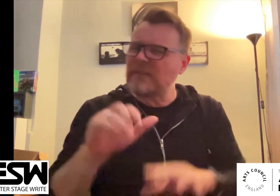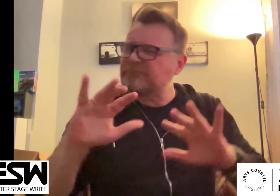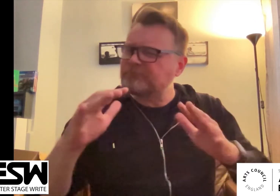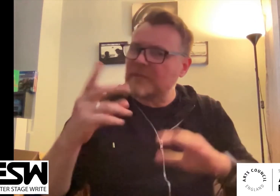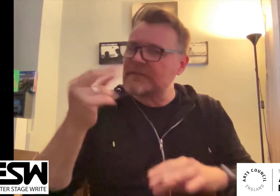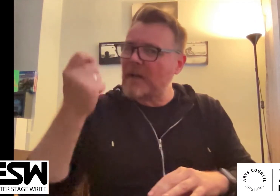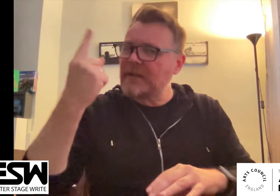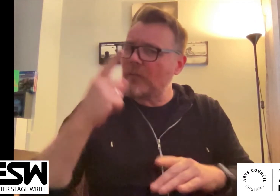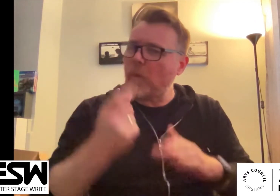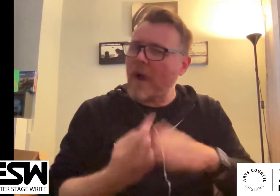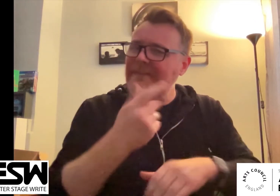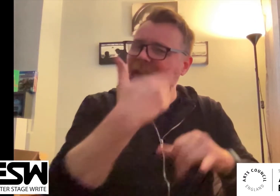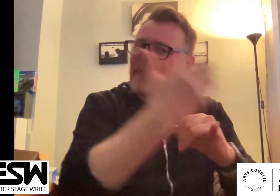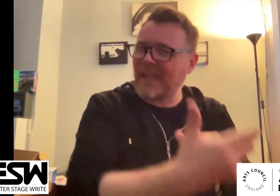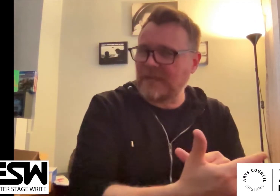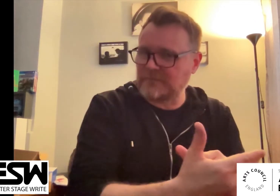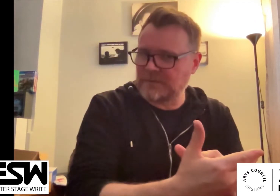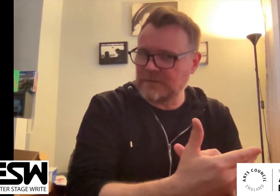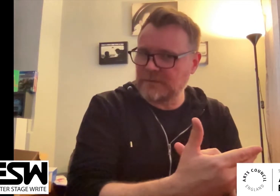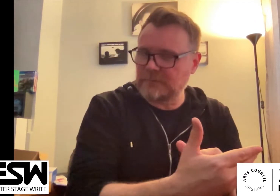And you should have some idea of the ending of your film.